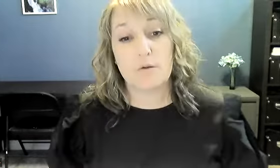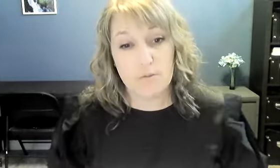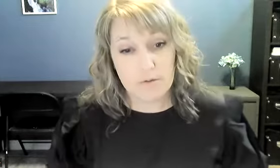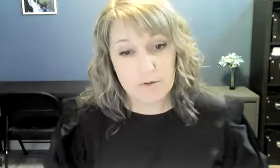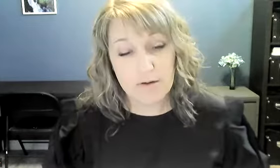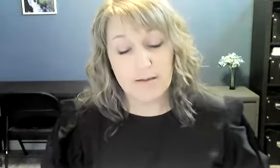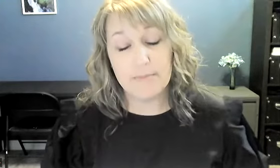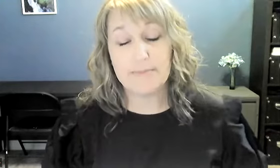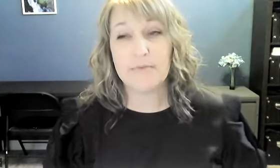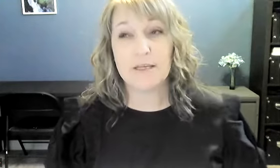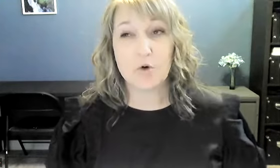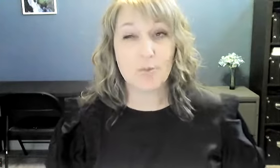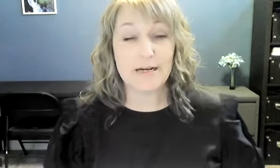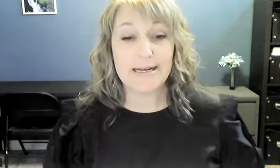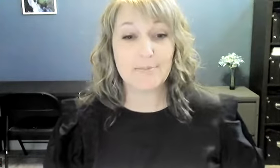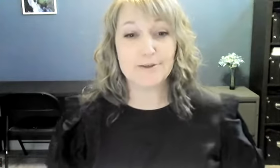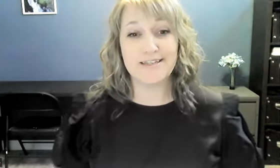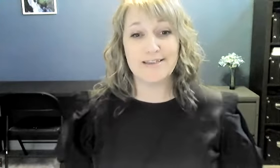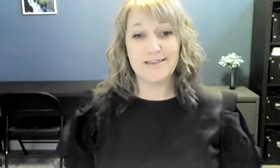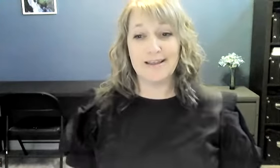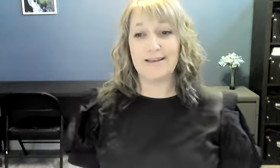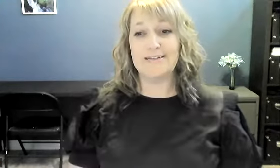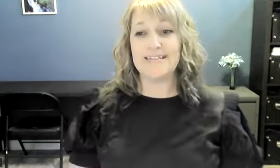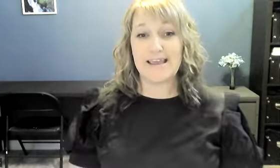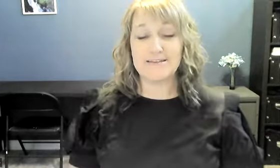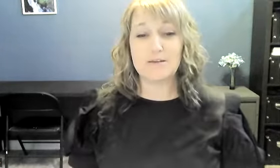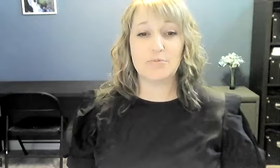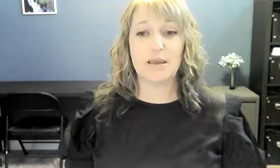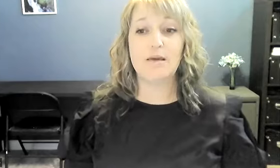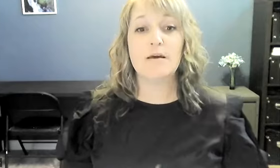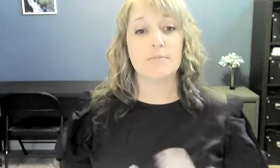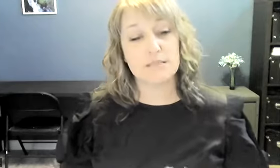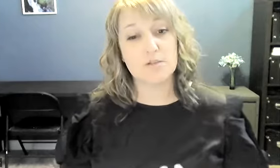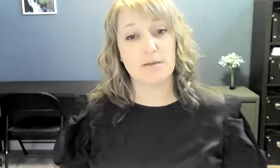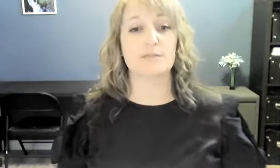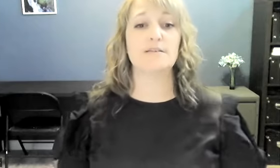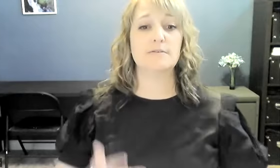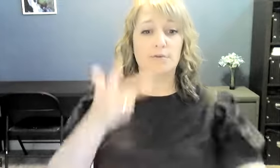So incorporating numbers in days could be, my sister's coming to visit for